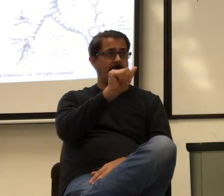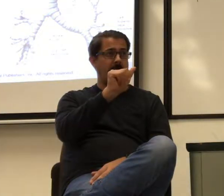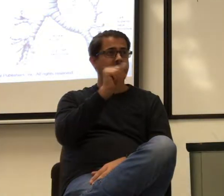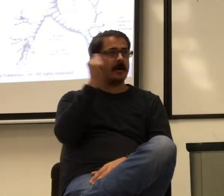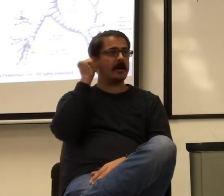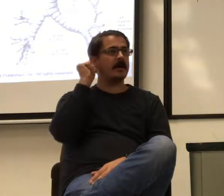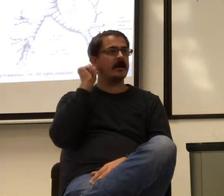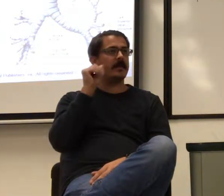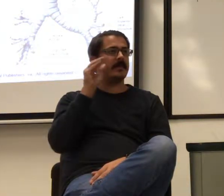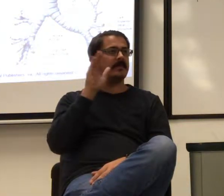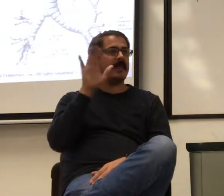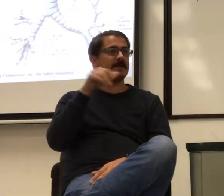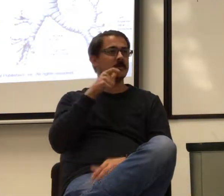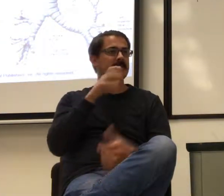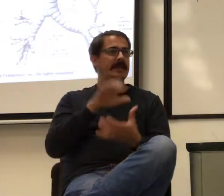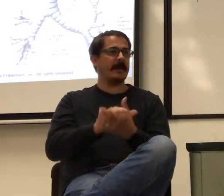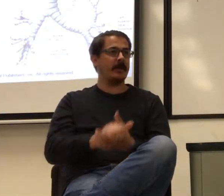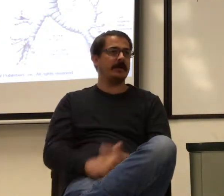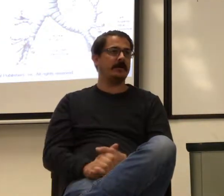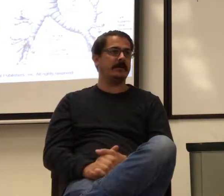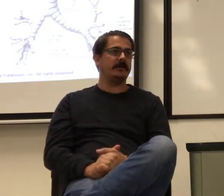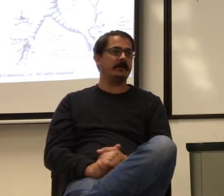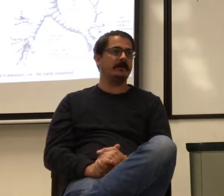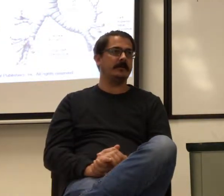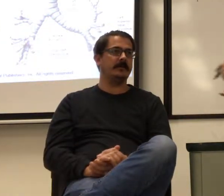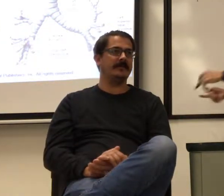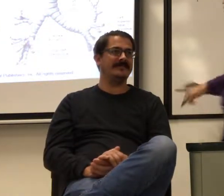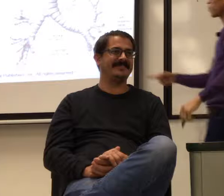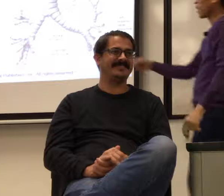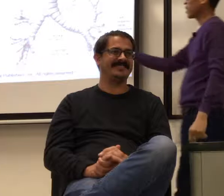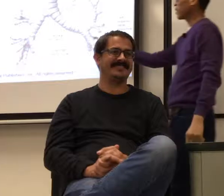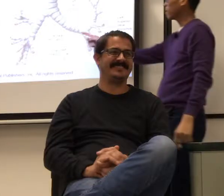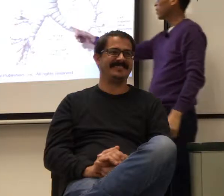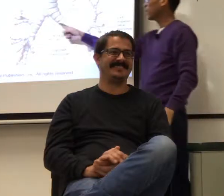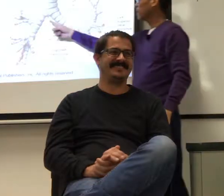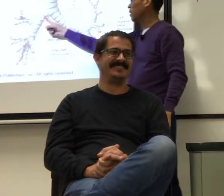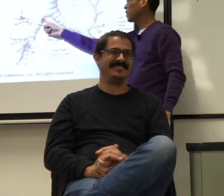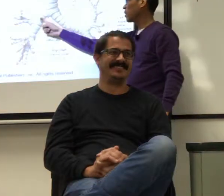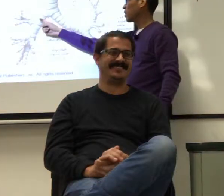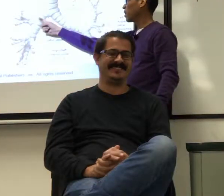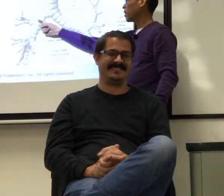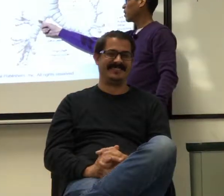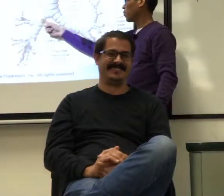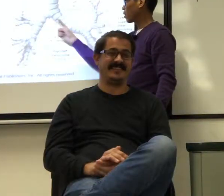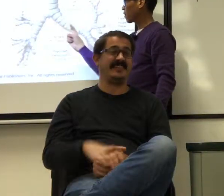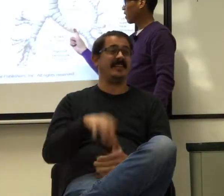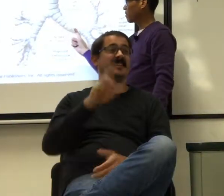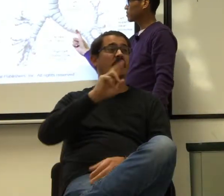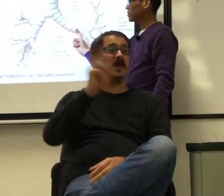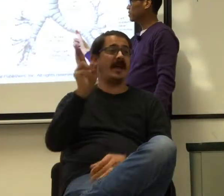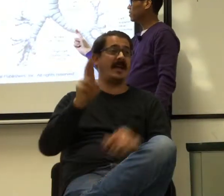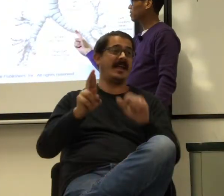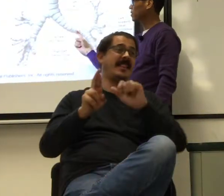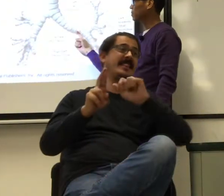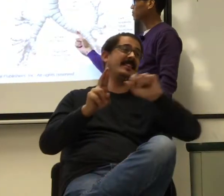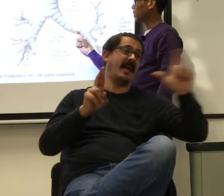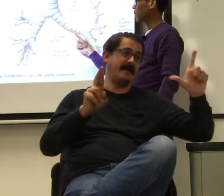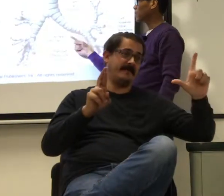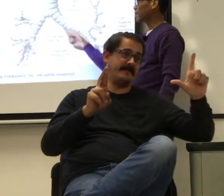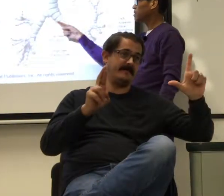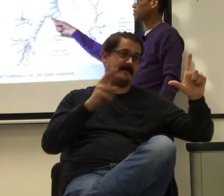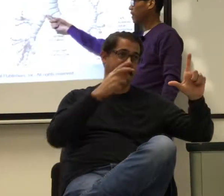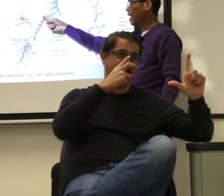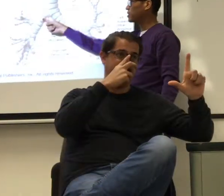Each of those, you can see on the figure, the one on the right, the one on the left.